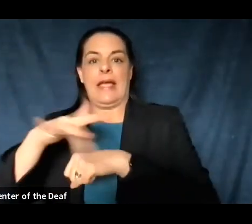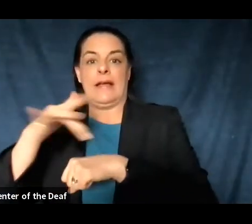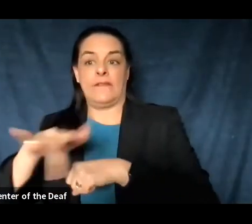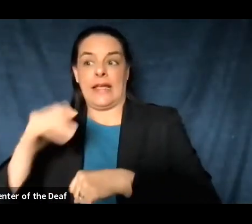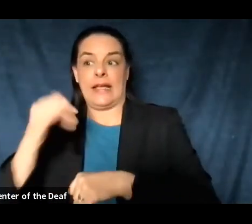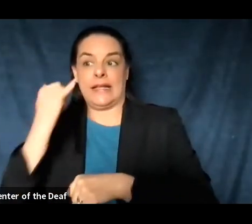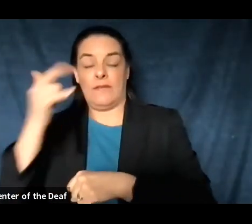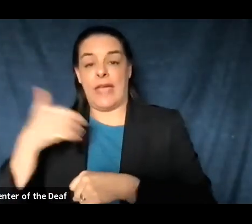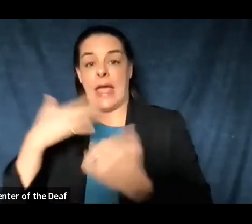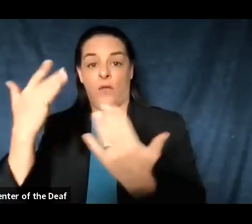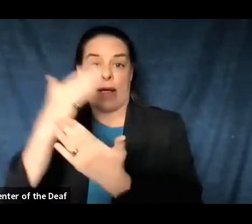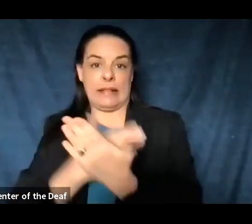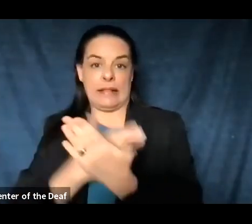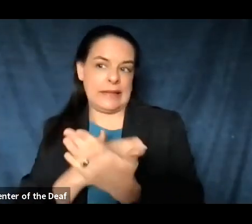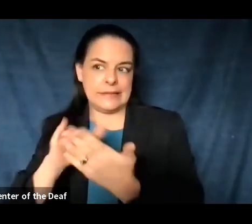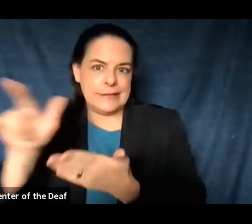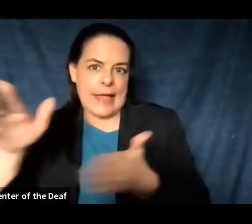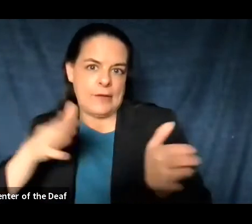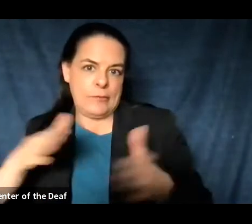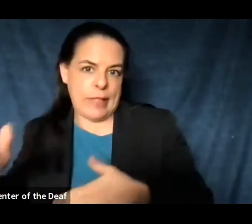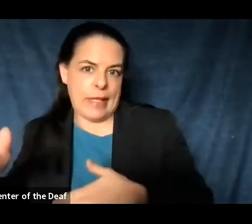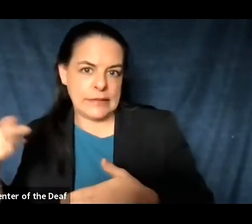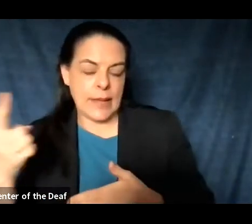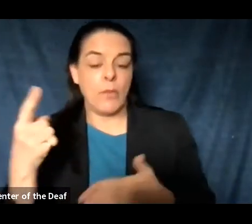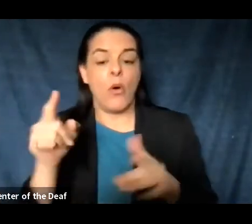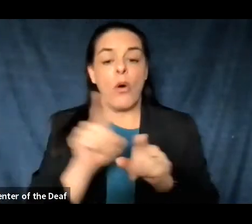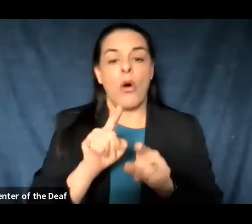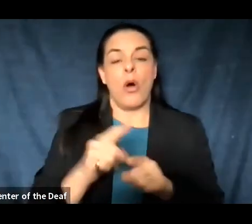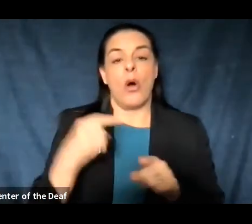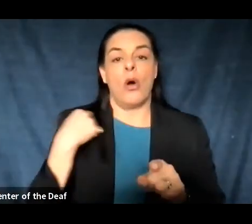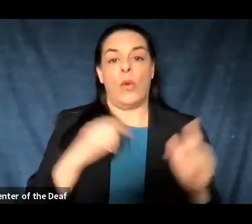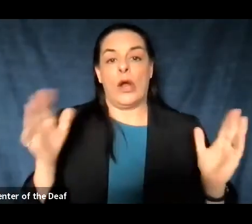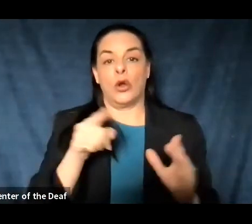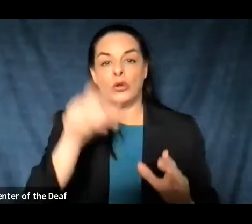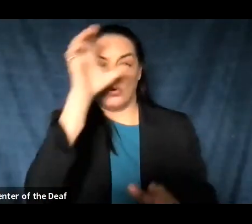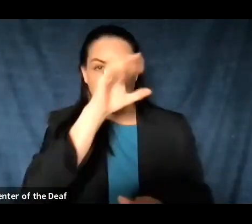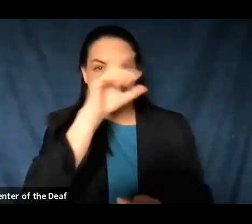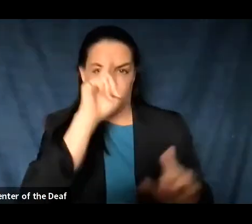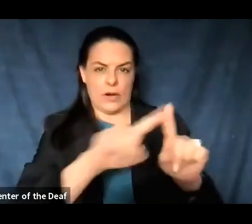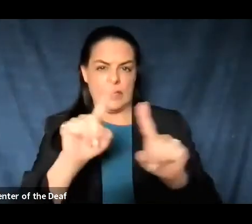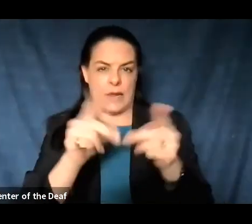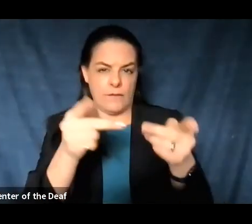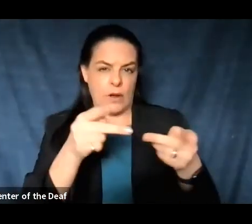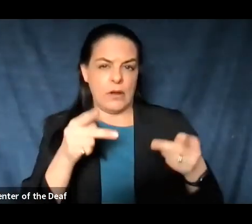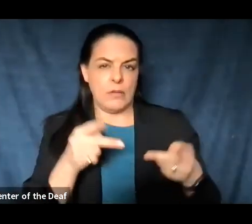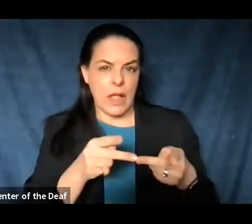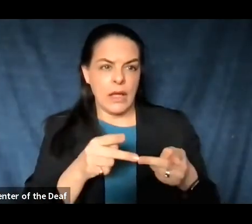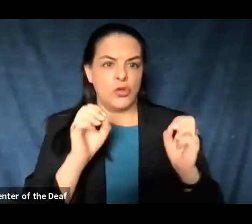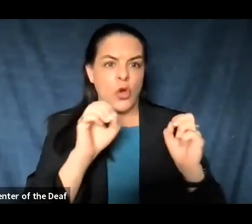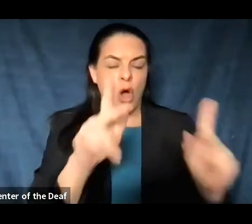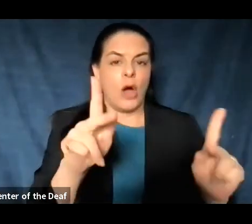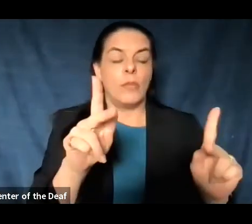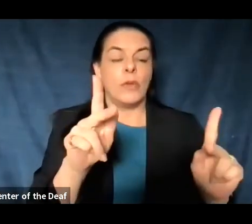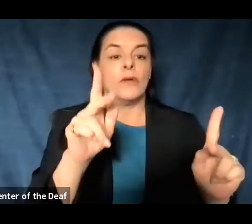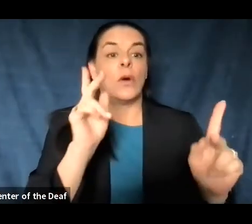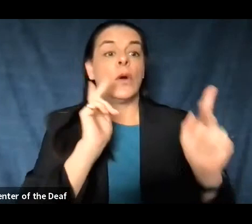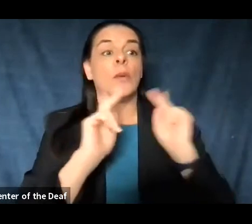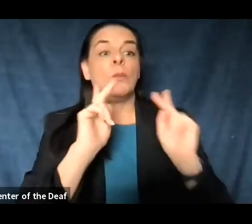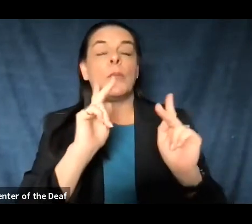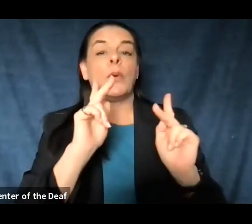that they've planned. We also encourage you to look for those opportunities. There are others who are vaccinating. Pay attention to the